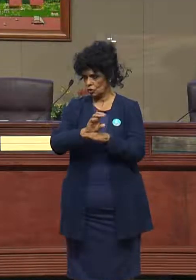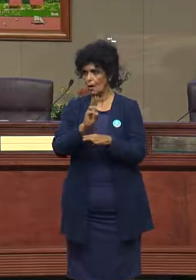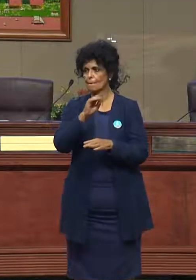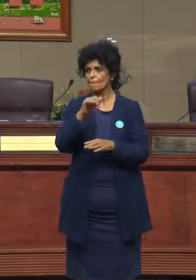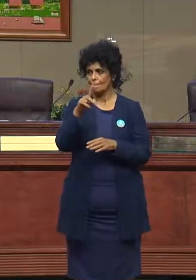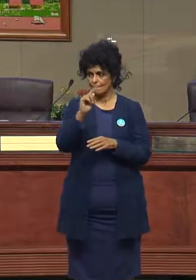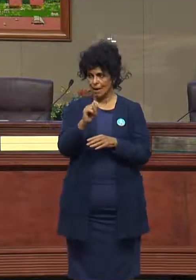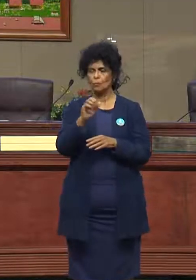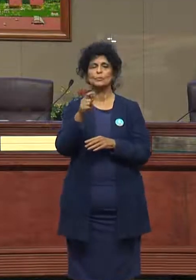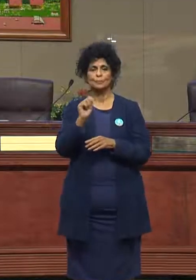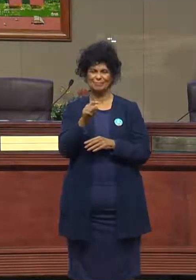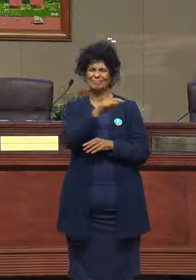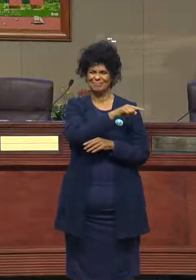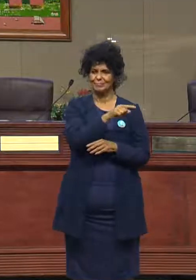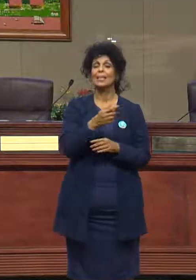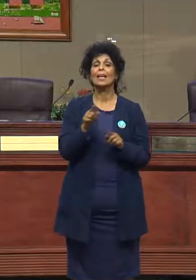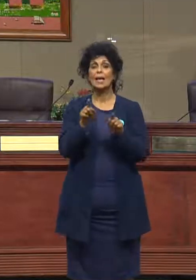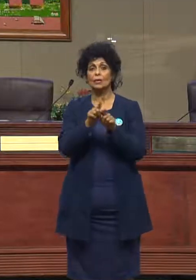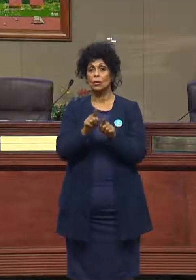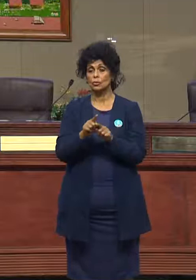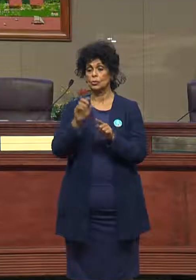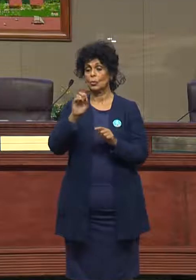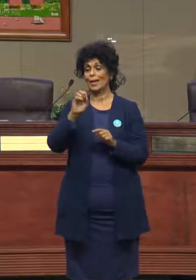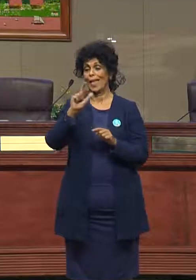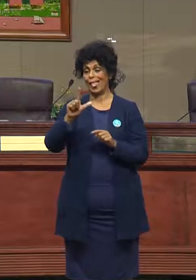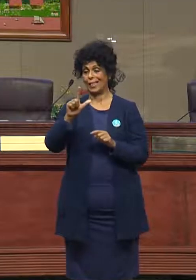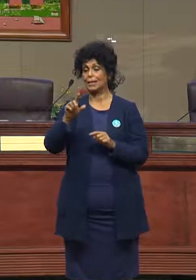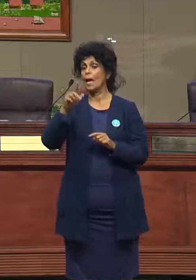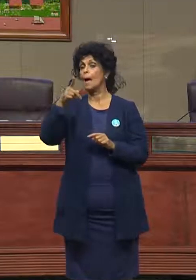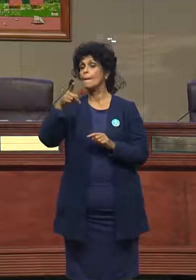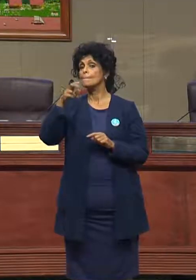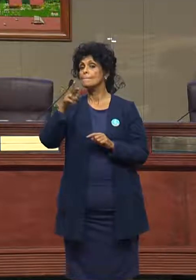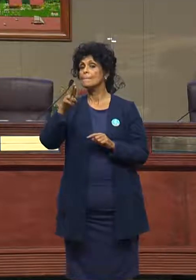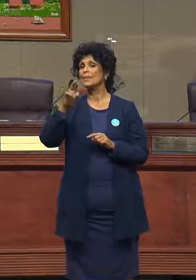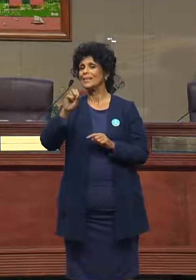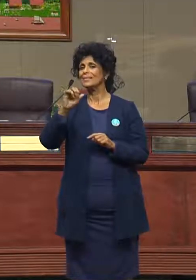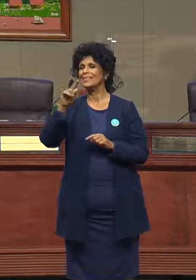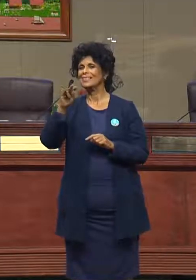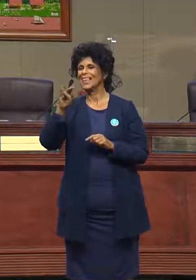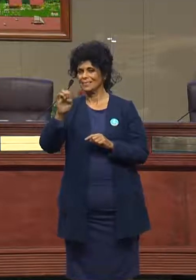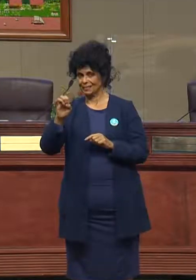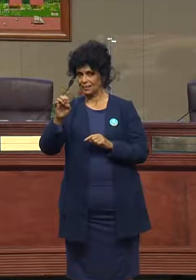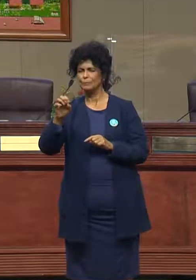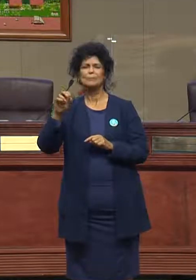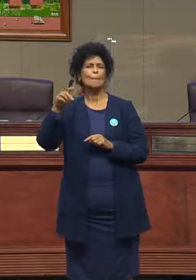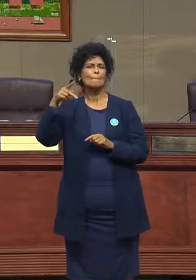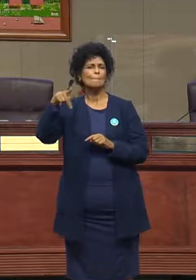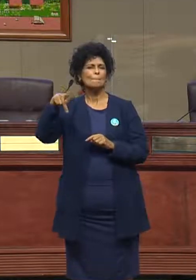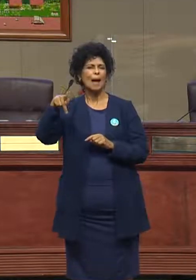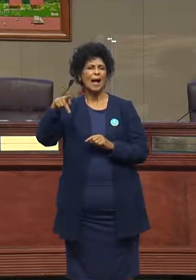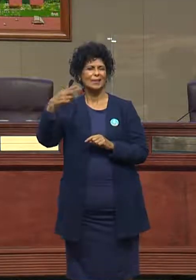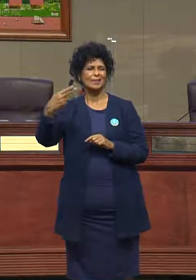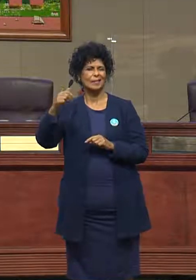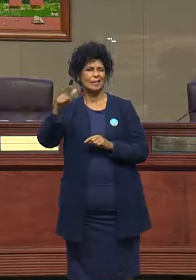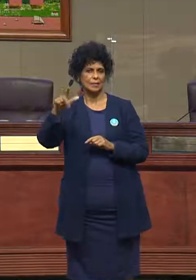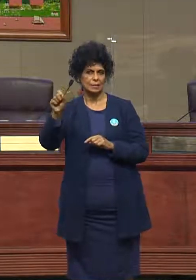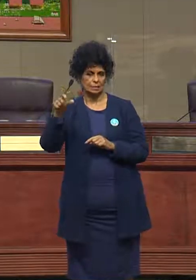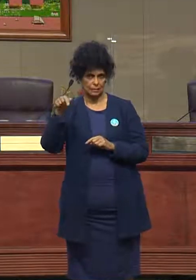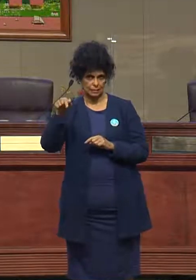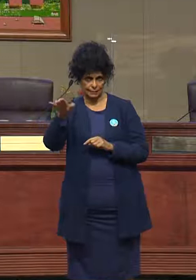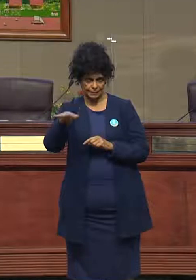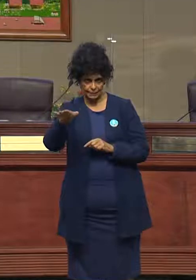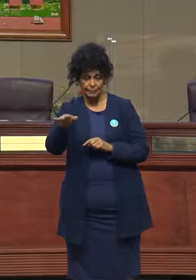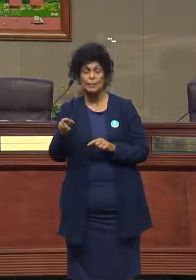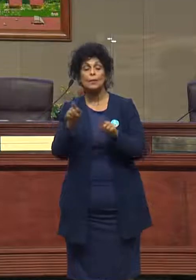Presidente Supermarket in the Pine Hills area. Also, we ask that you remember that the Florida Department of Health in Orange